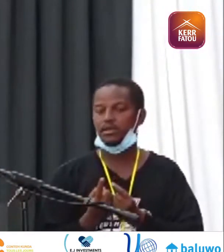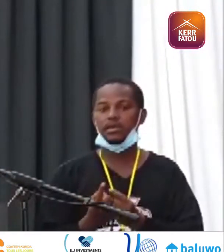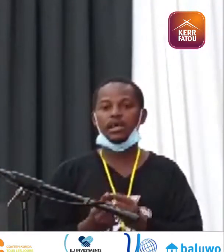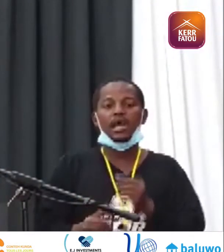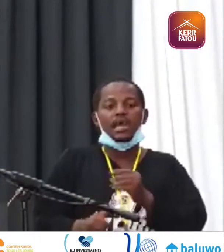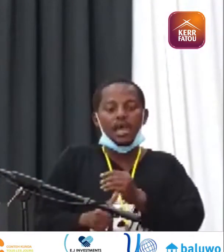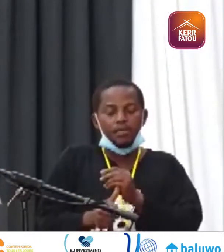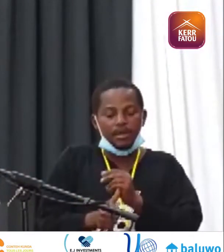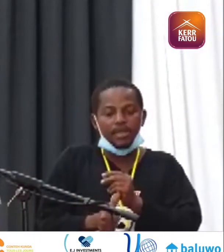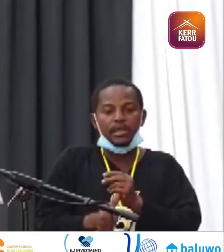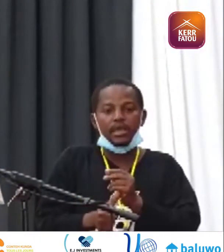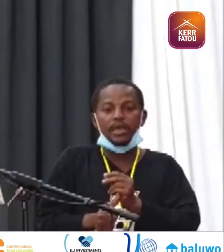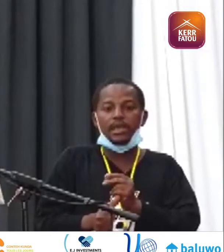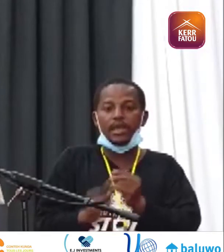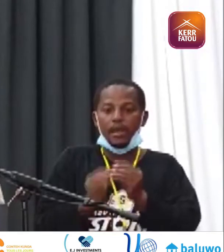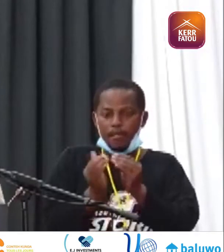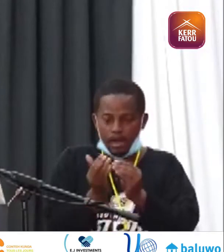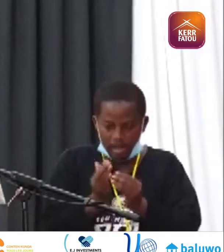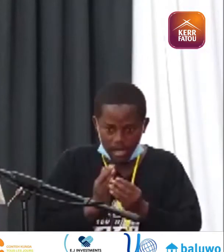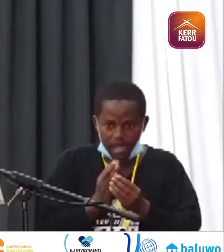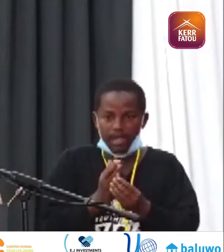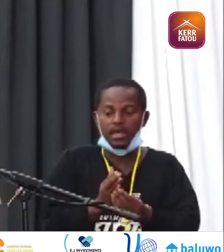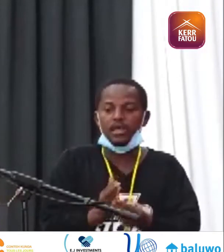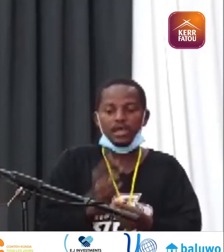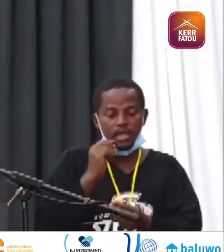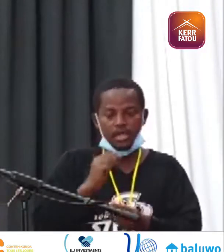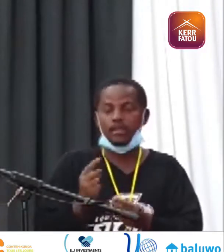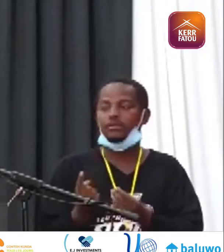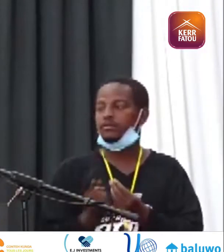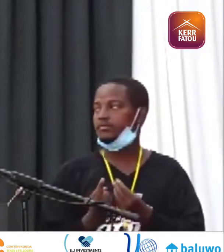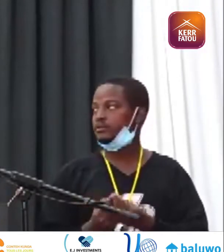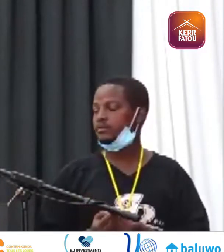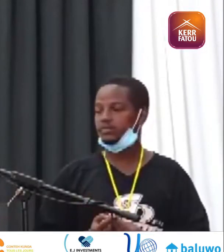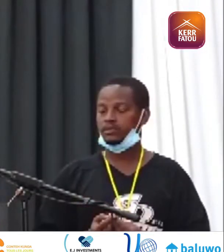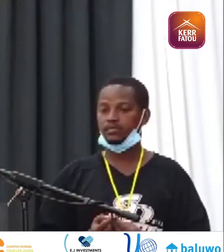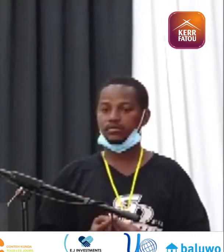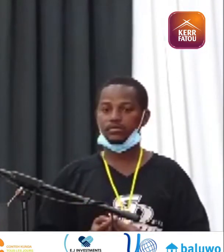Deputy Party Leader and Secretary General,